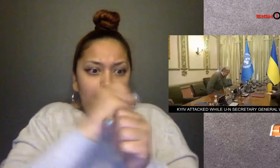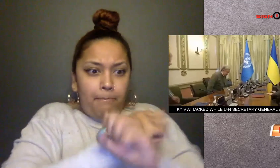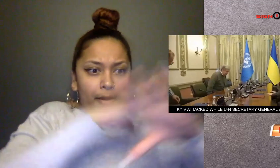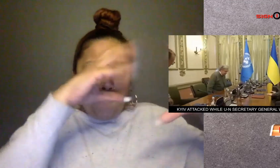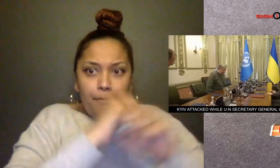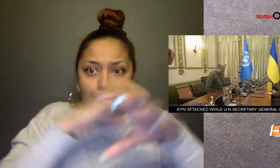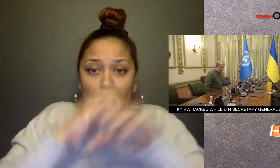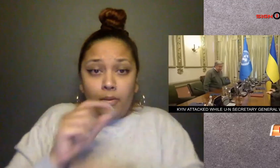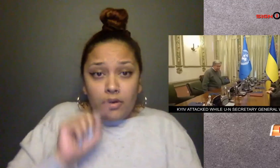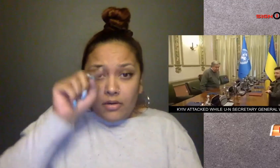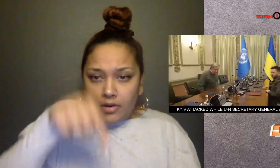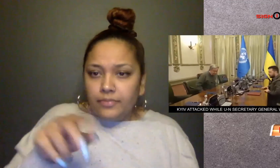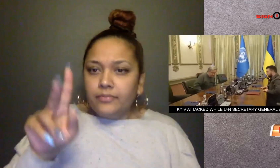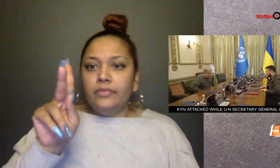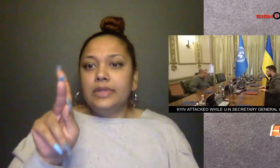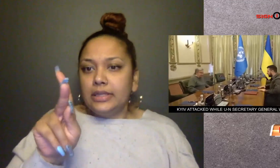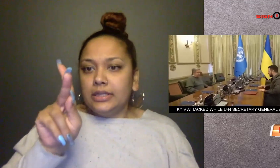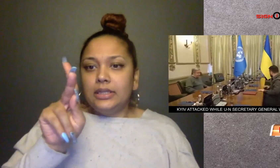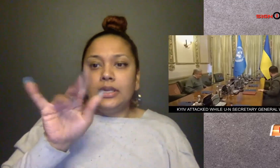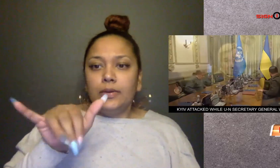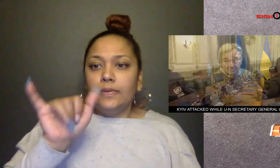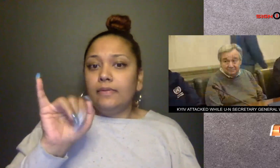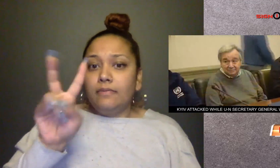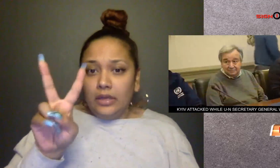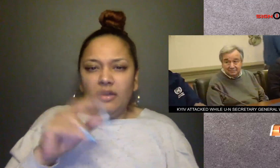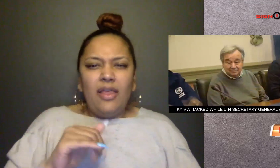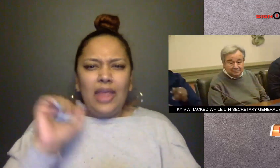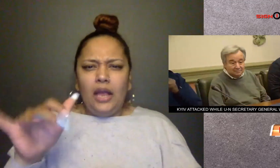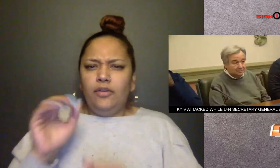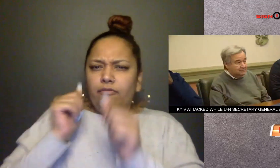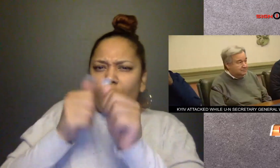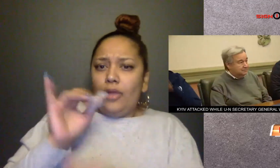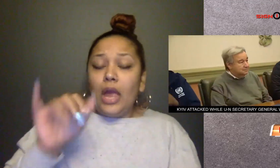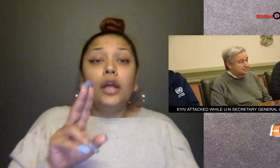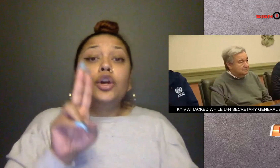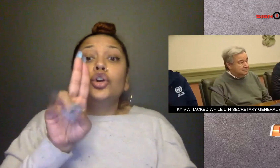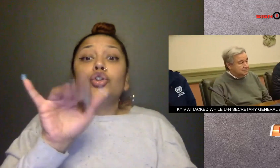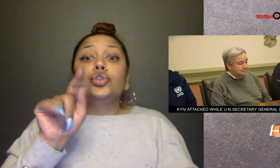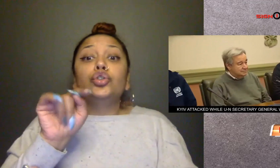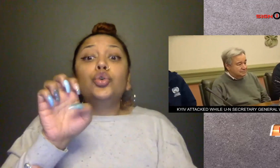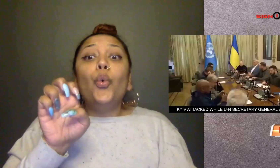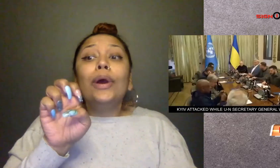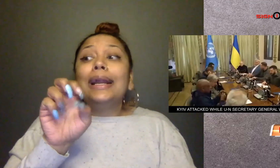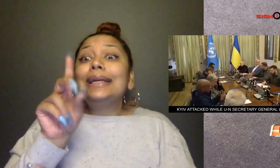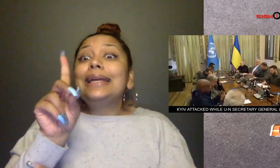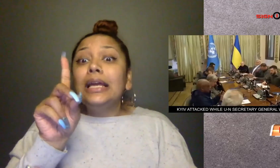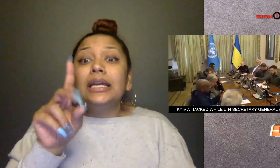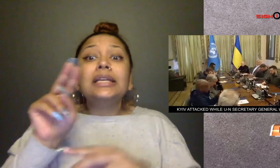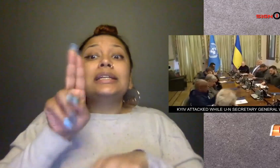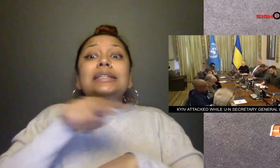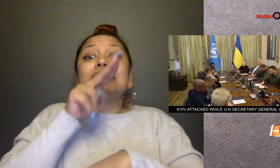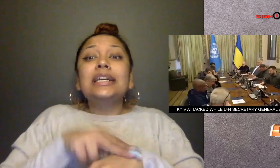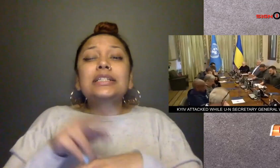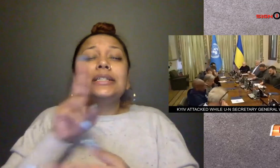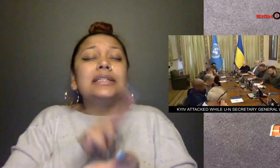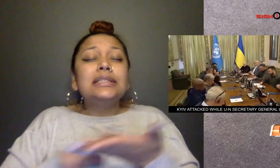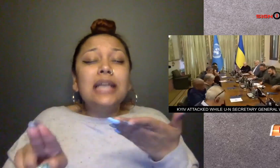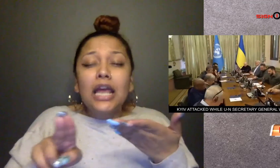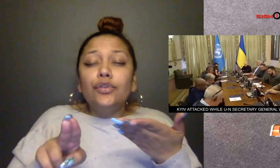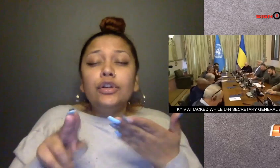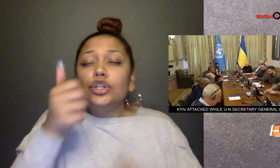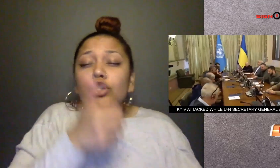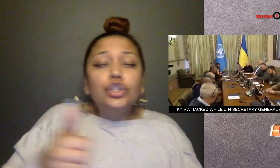Ukrainian officials have condemned Russia's missile attack on Kyiv which occurred while the United